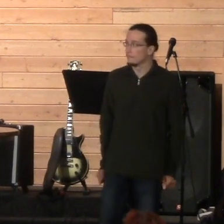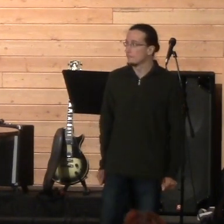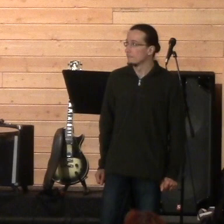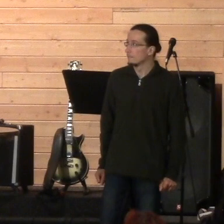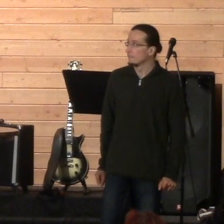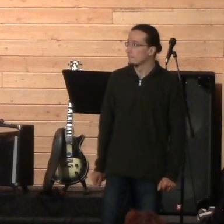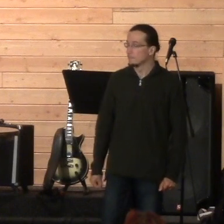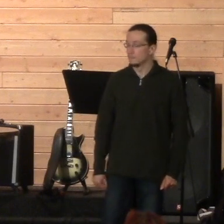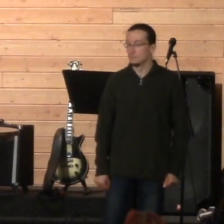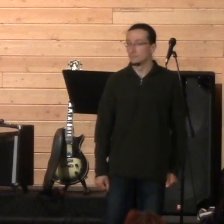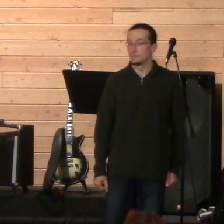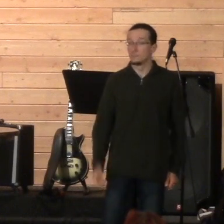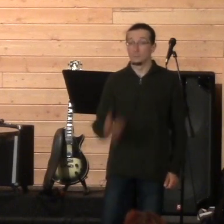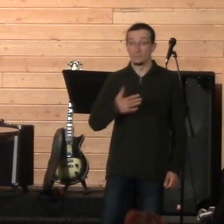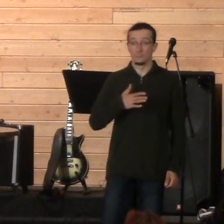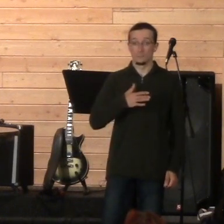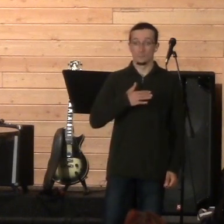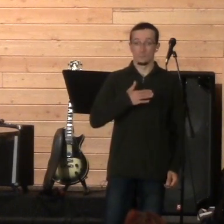My past